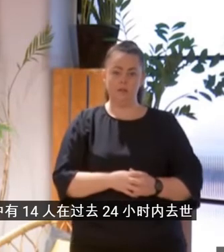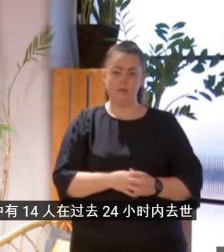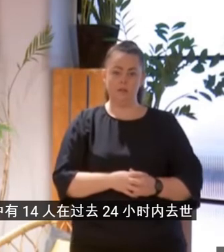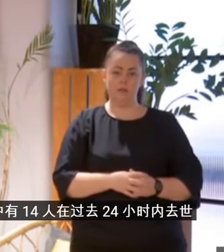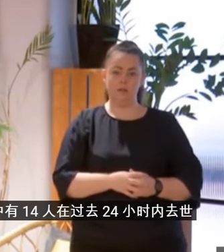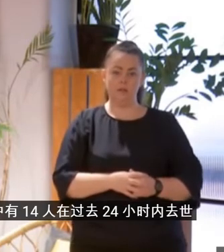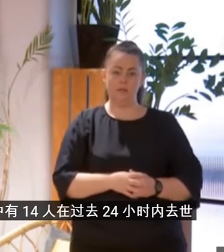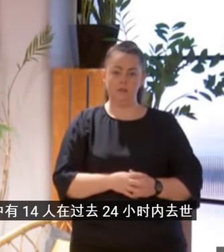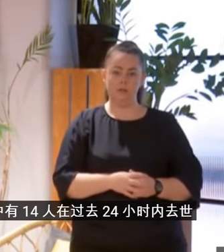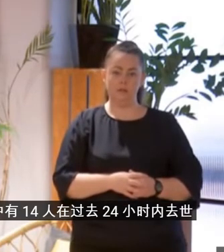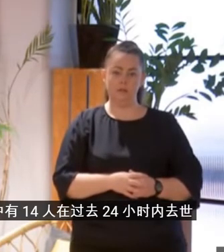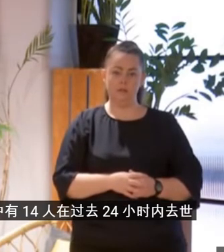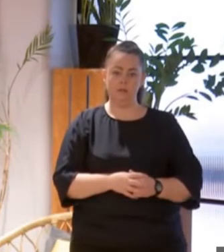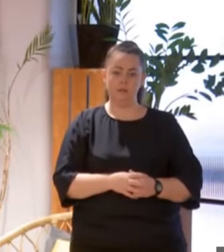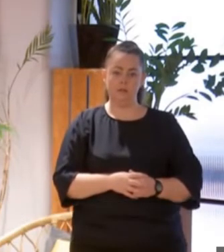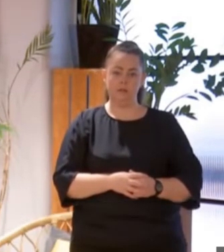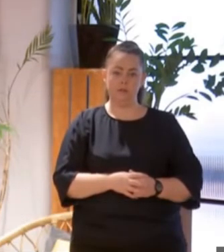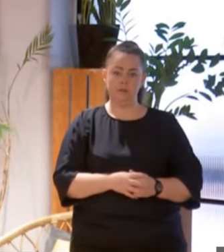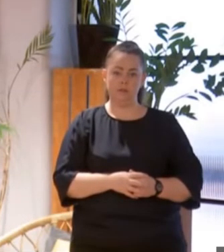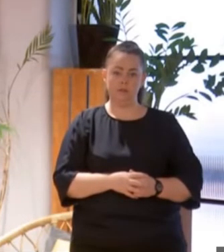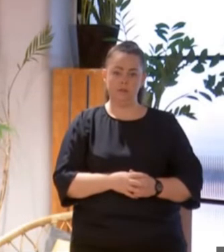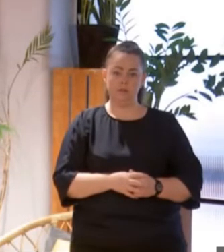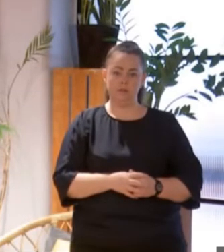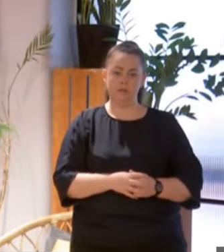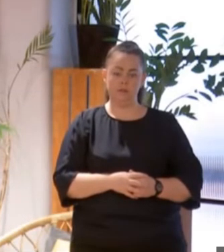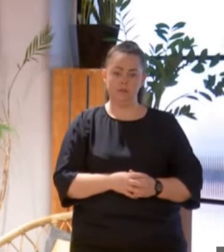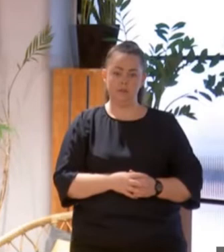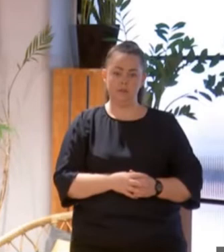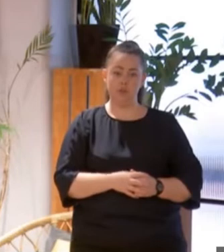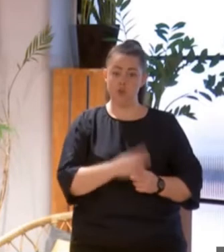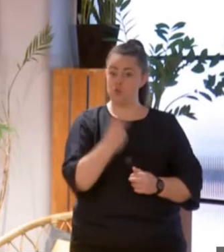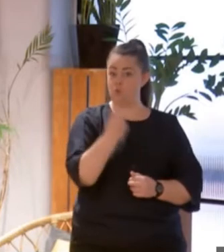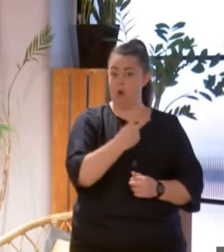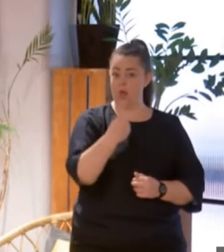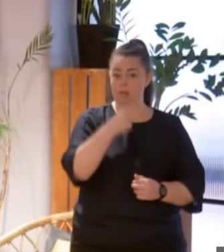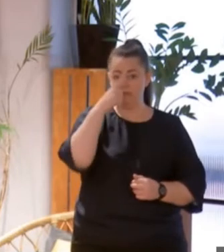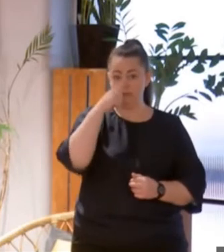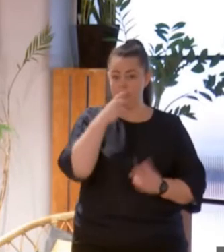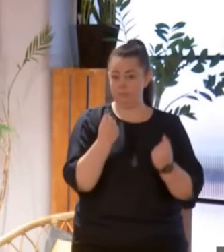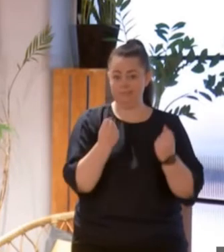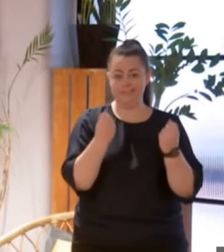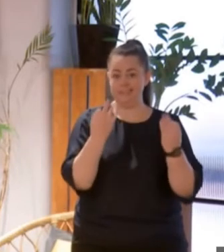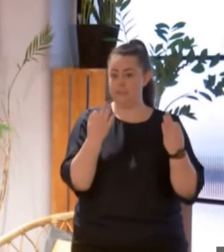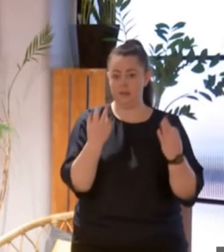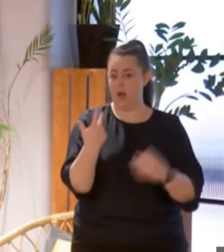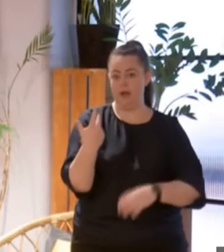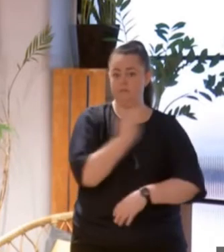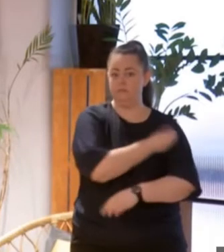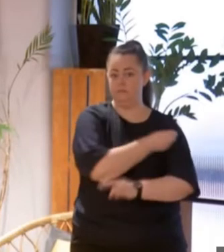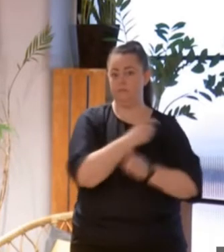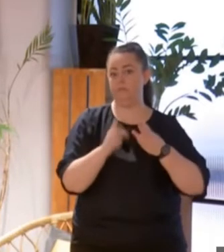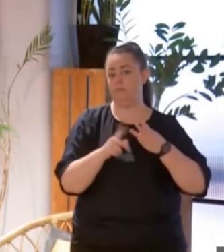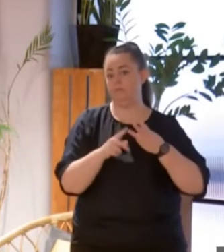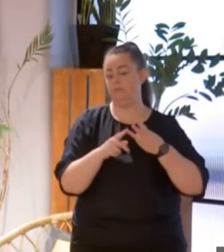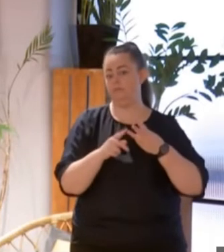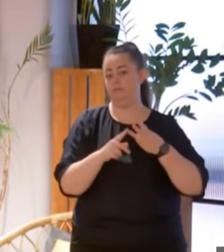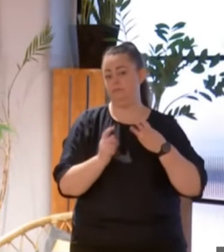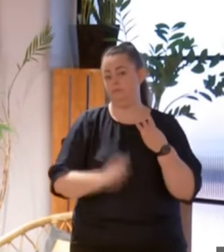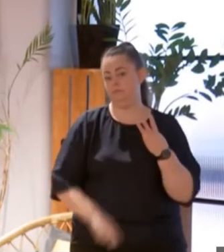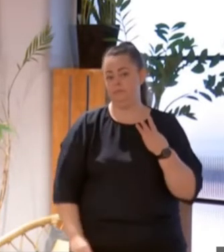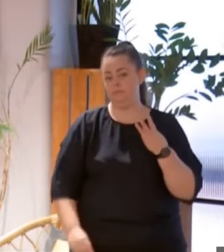12 of those people were not fully boosted. Now, I'm sure we